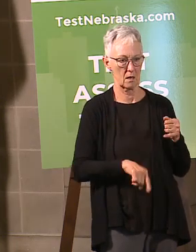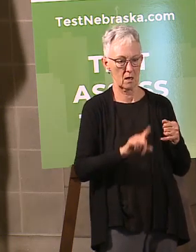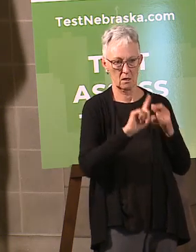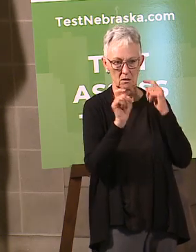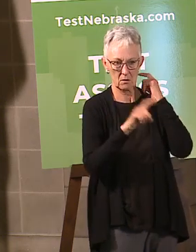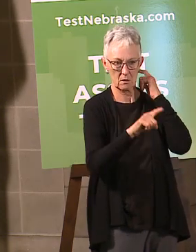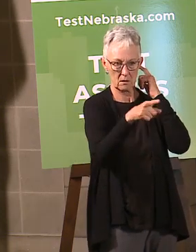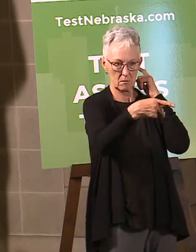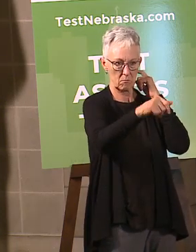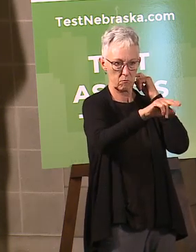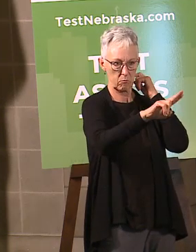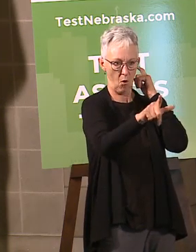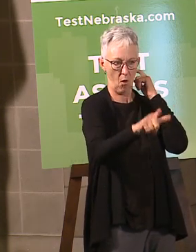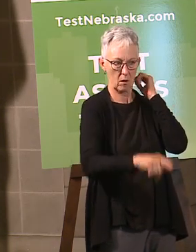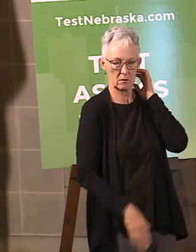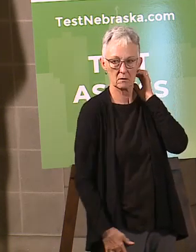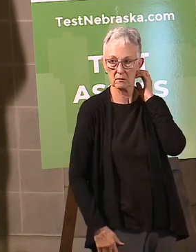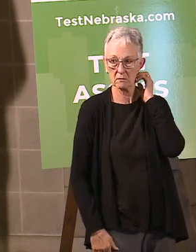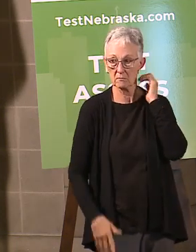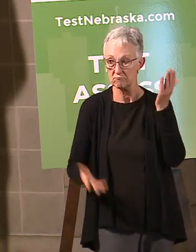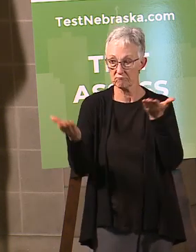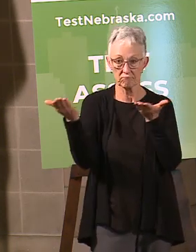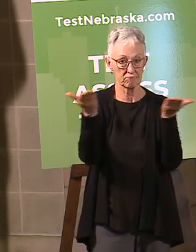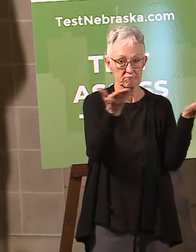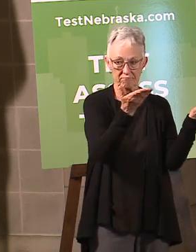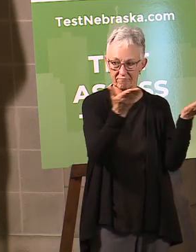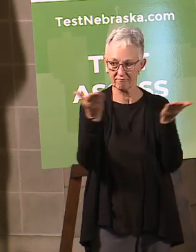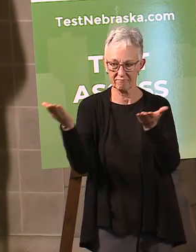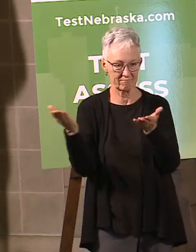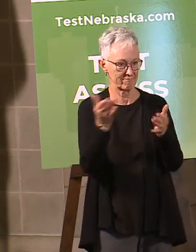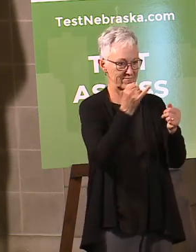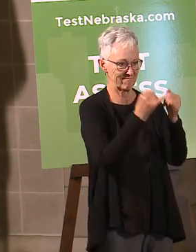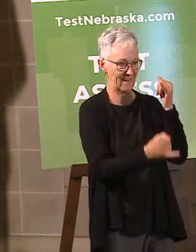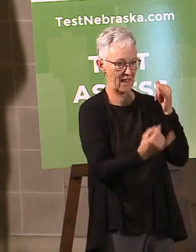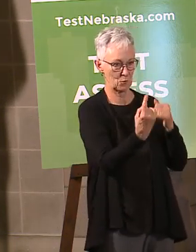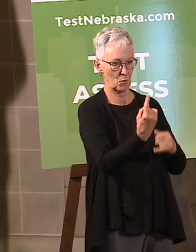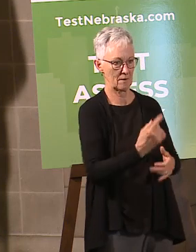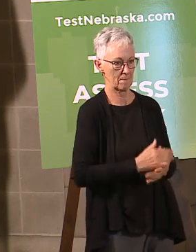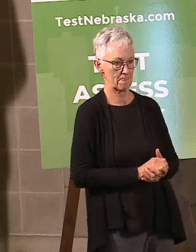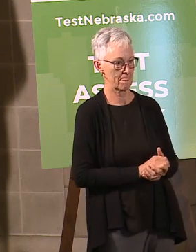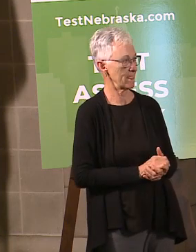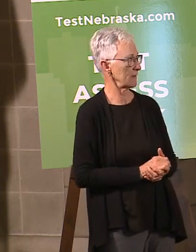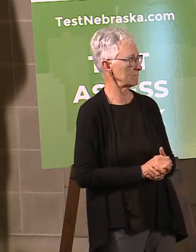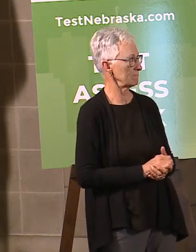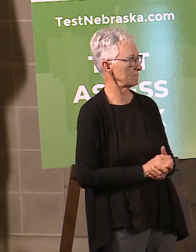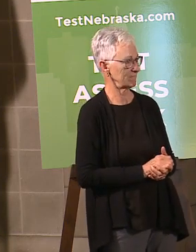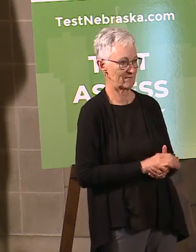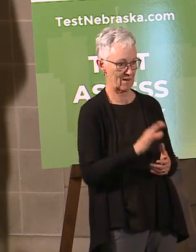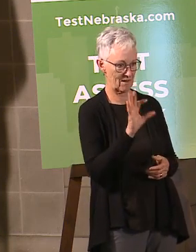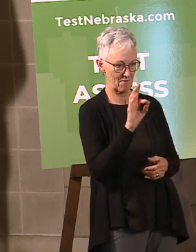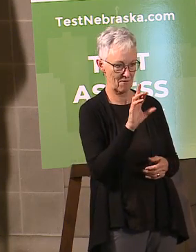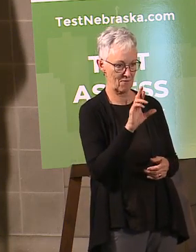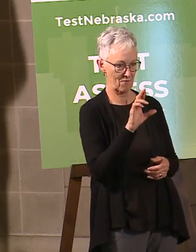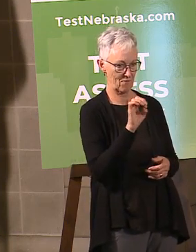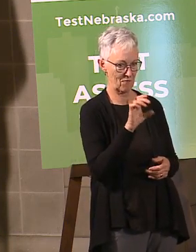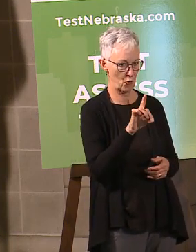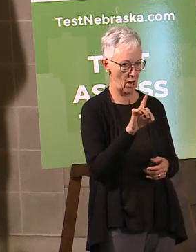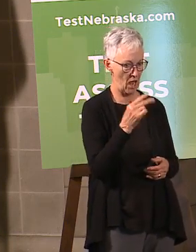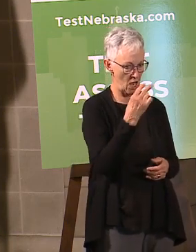All right, Paul, I looked at everybody else. Nobody else wanted to ask it, so you get the last one. Fred's giving you kind of a dirty look, though. Did you notice